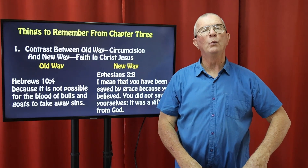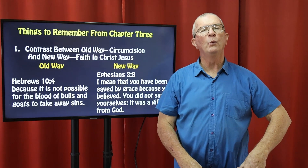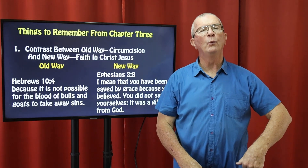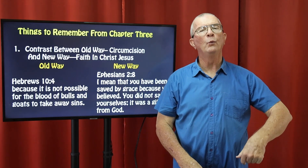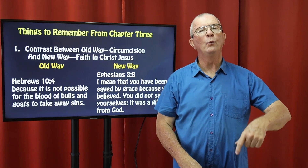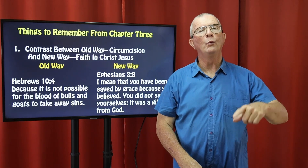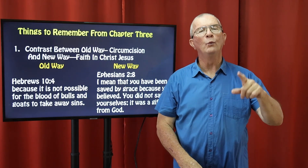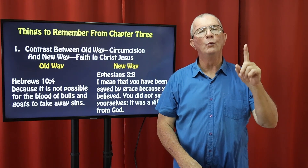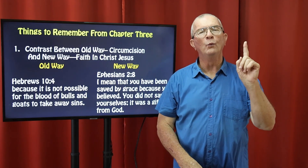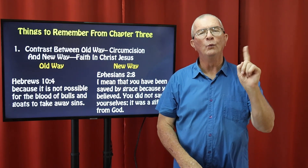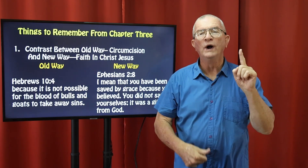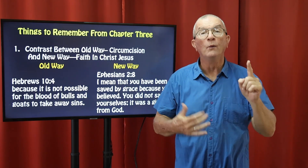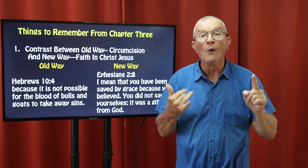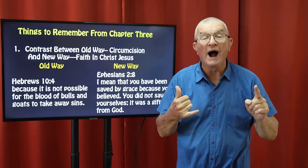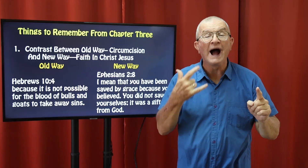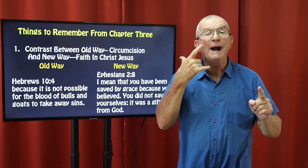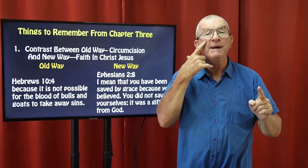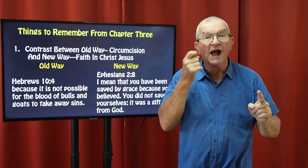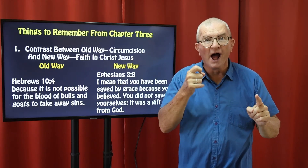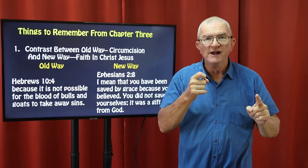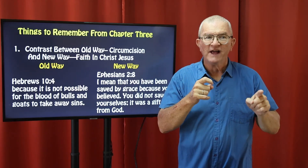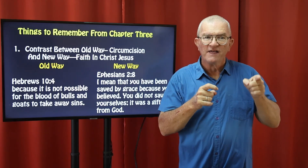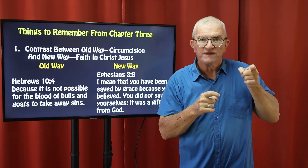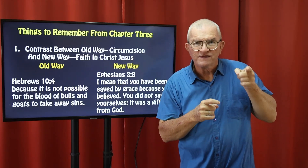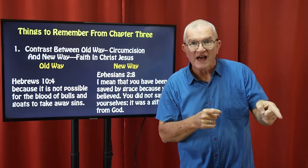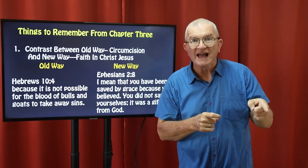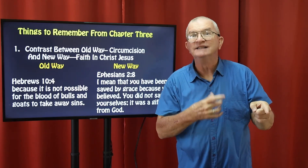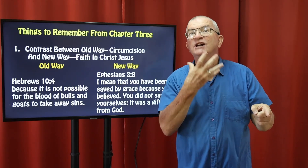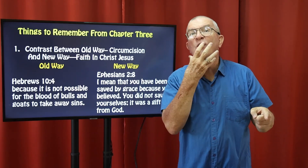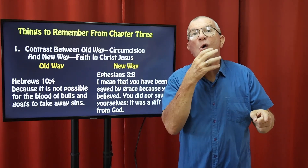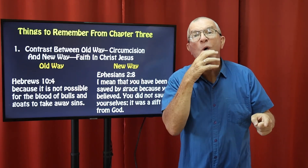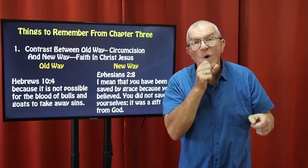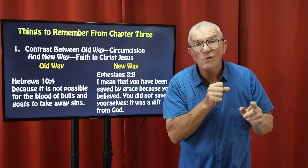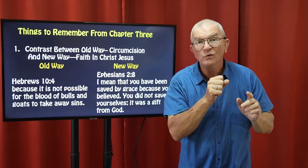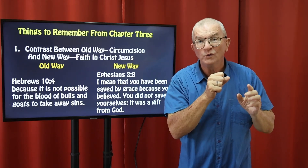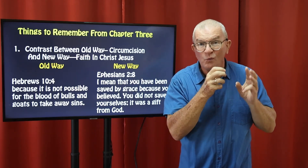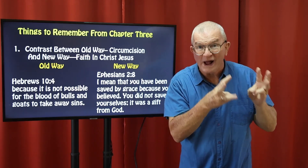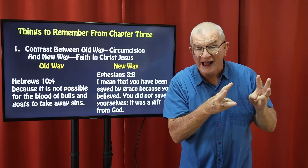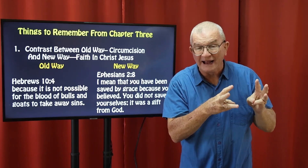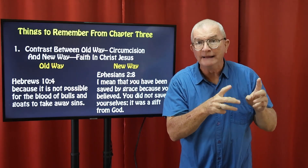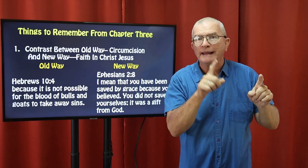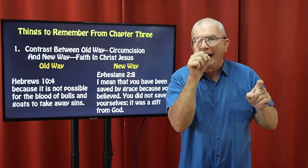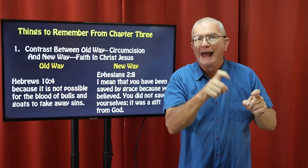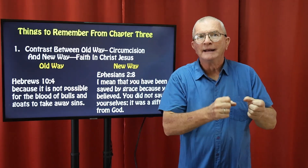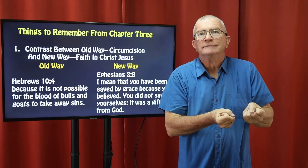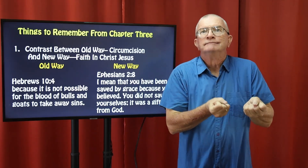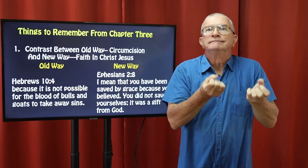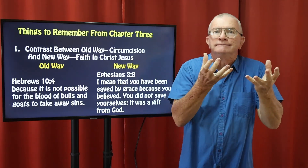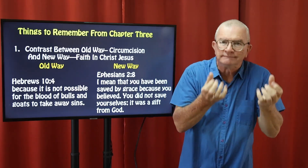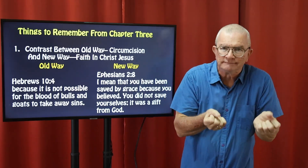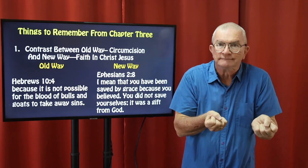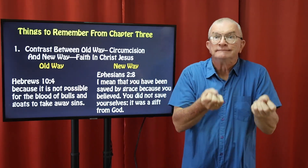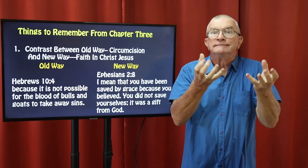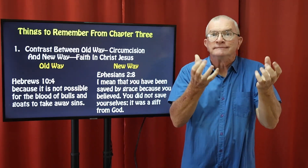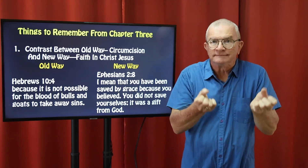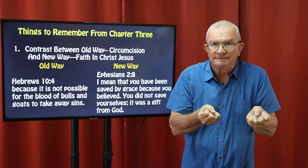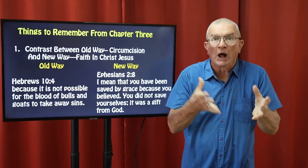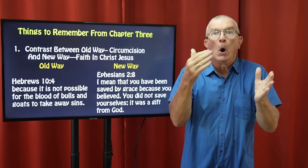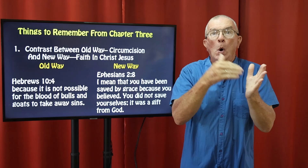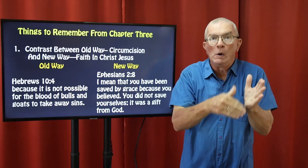What is that? Why? Because the old way, they had to sacrifice over and